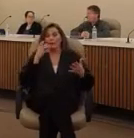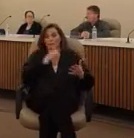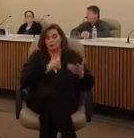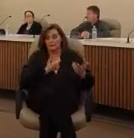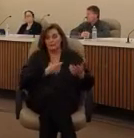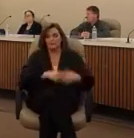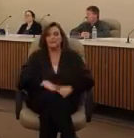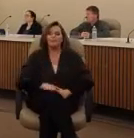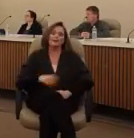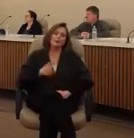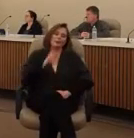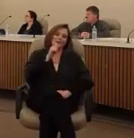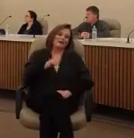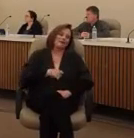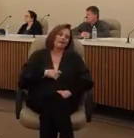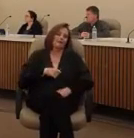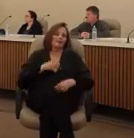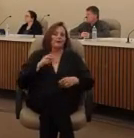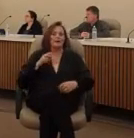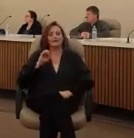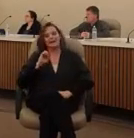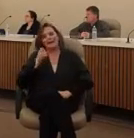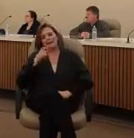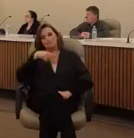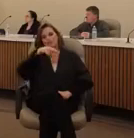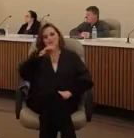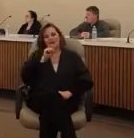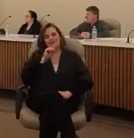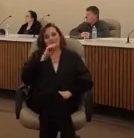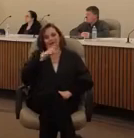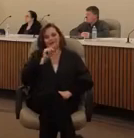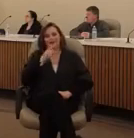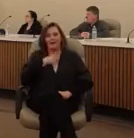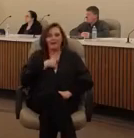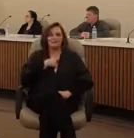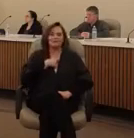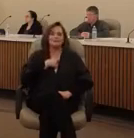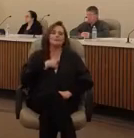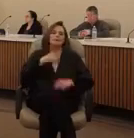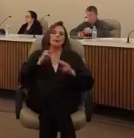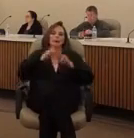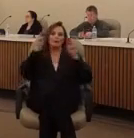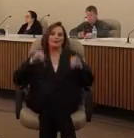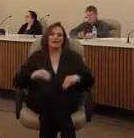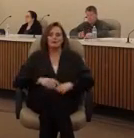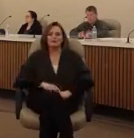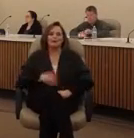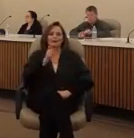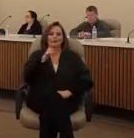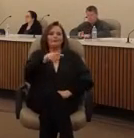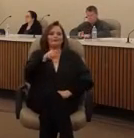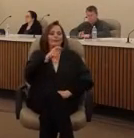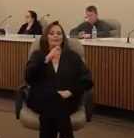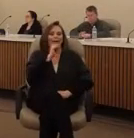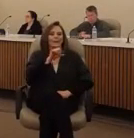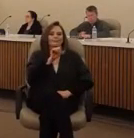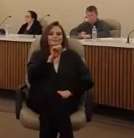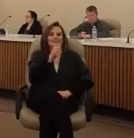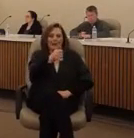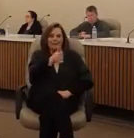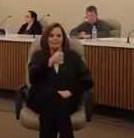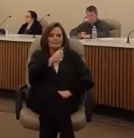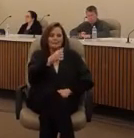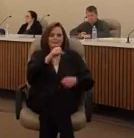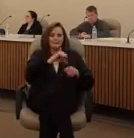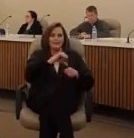it's not like the Express Mart that has the McDonald's and, lots of things going on. And they don't have 10 gas pumps. They have 3 gas pumps. So I think that it's going to